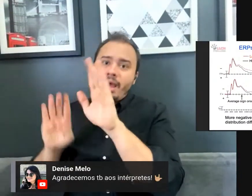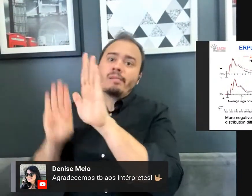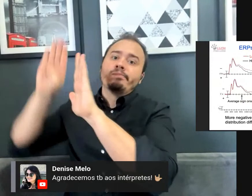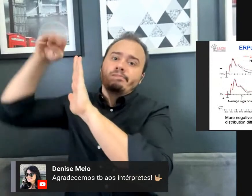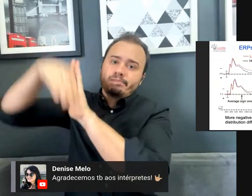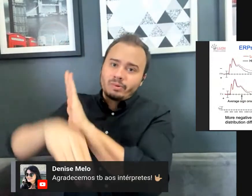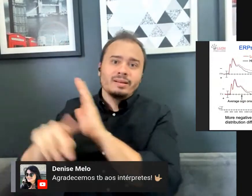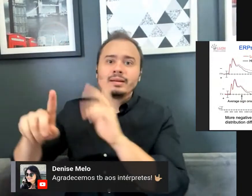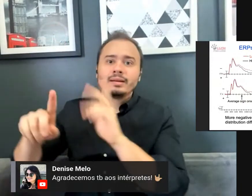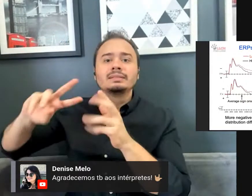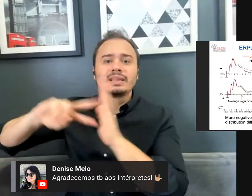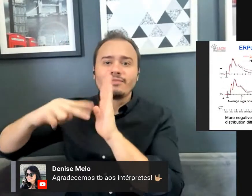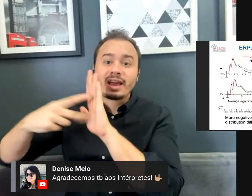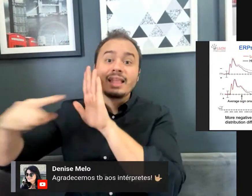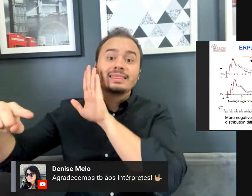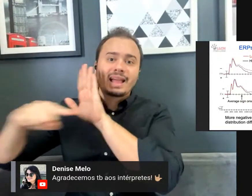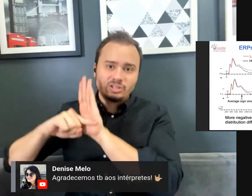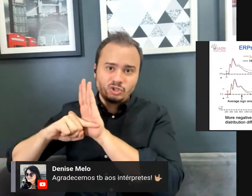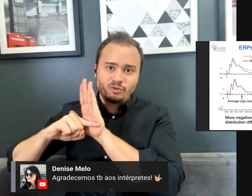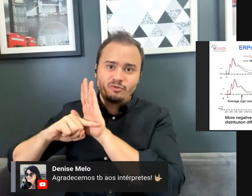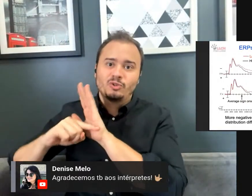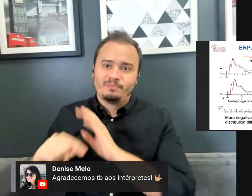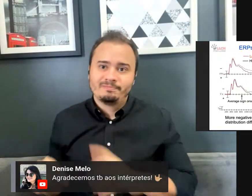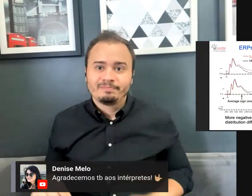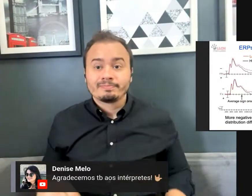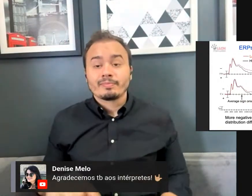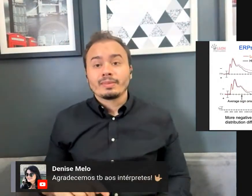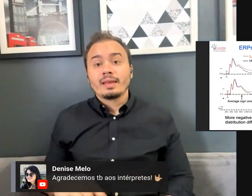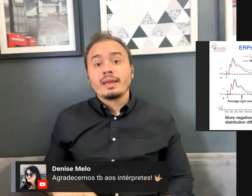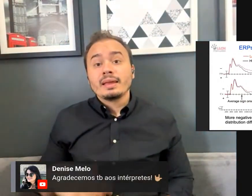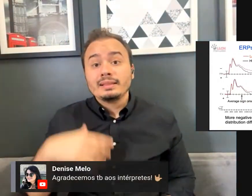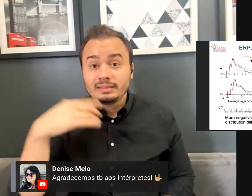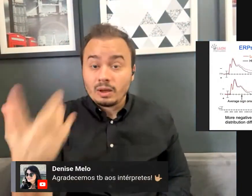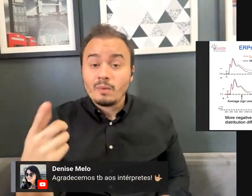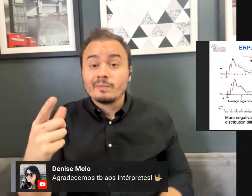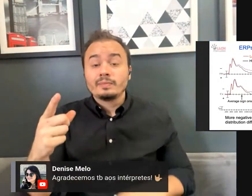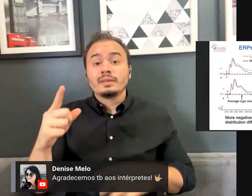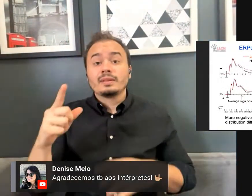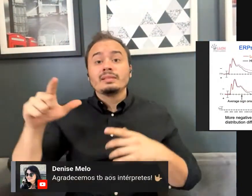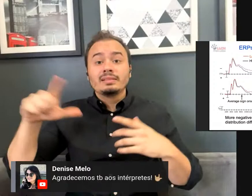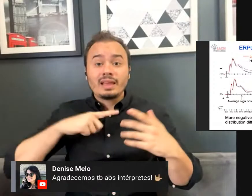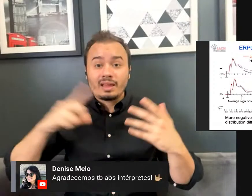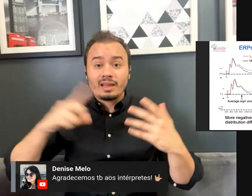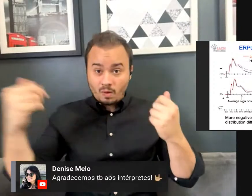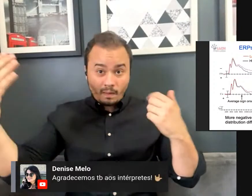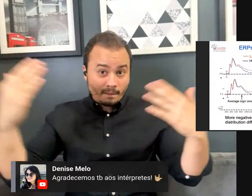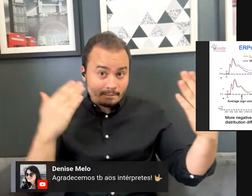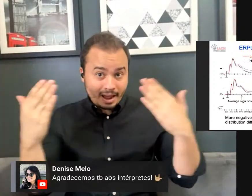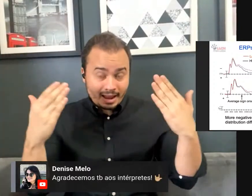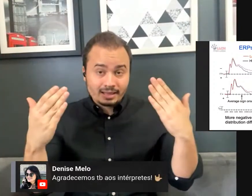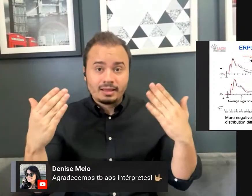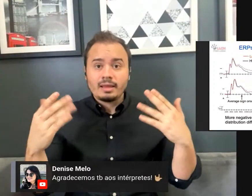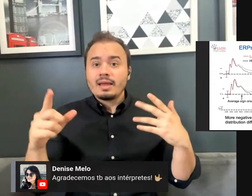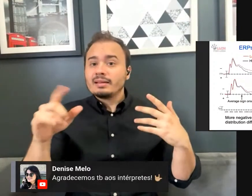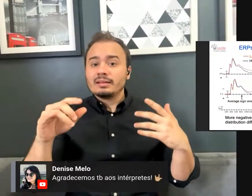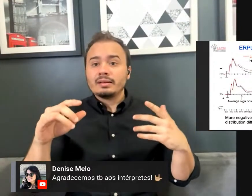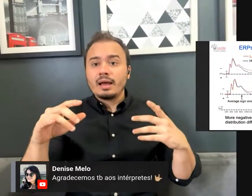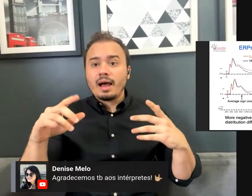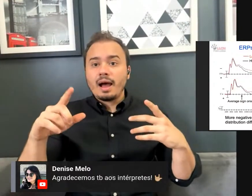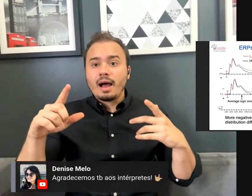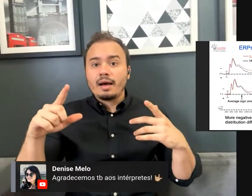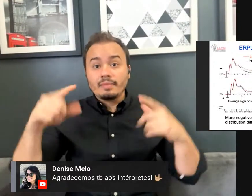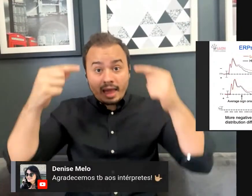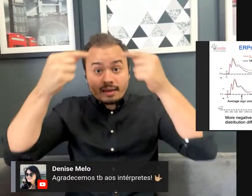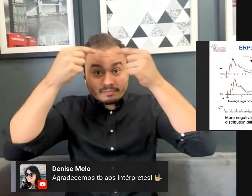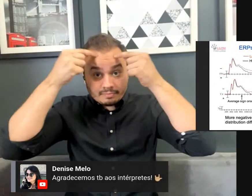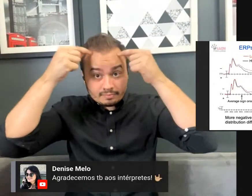So in the very early window, at the top there, it's at the frontal sites, anterior electrodes. And then at